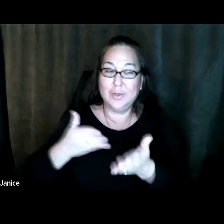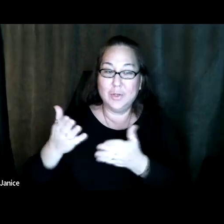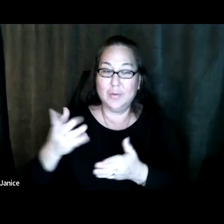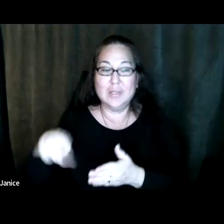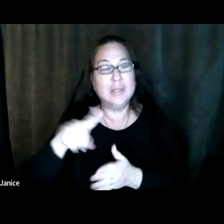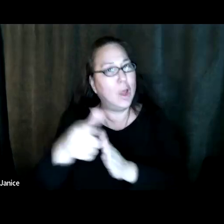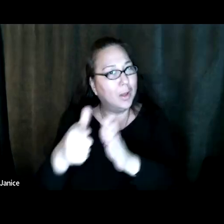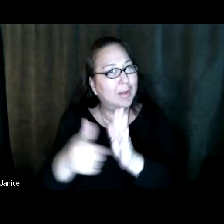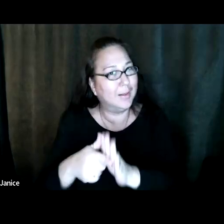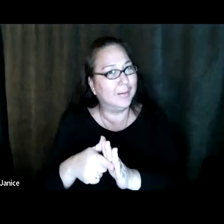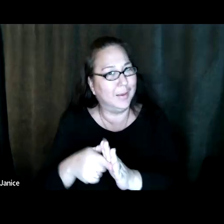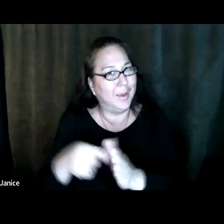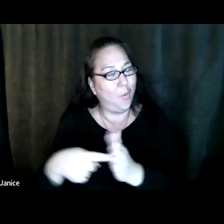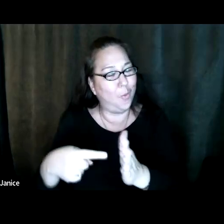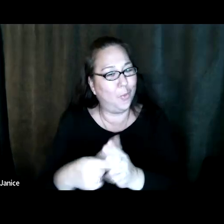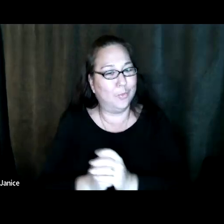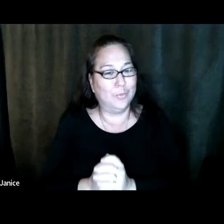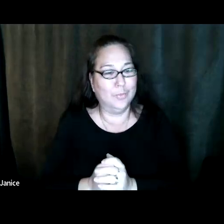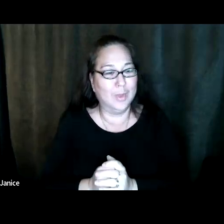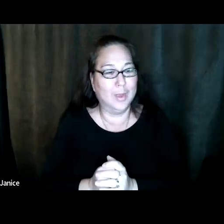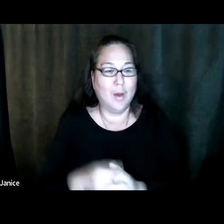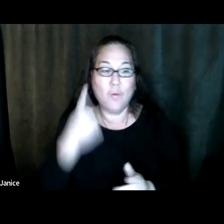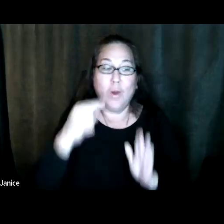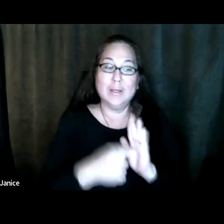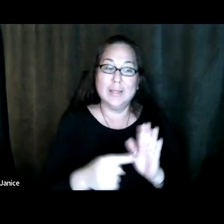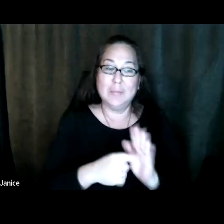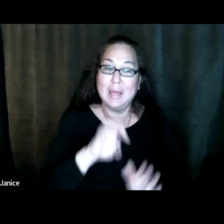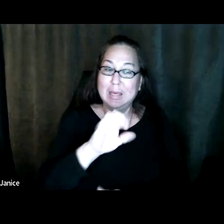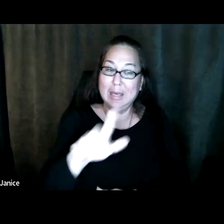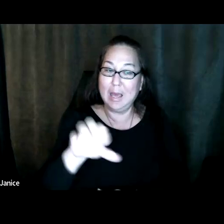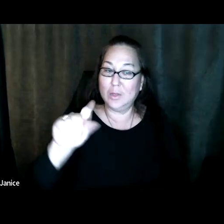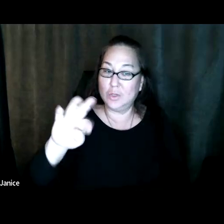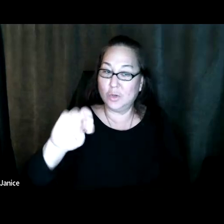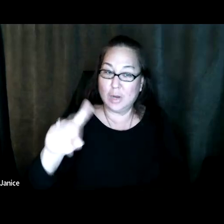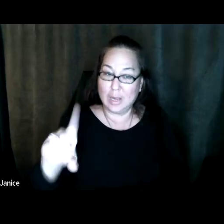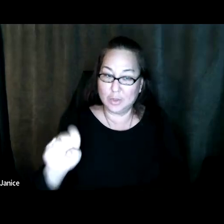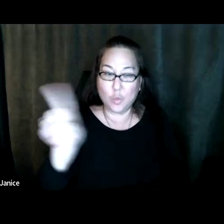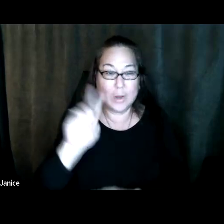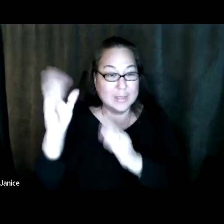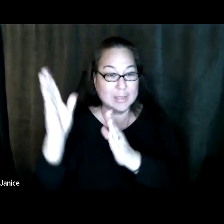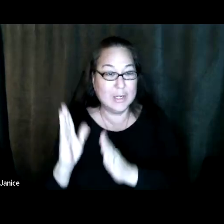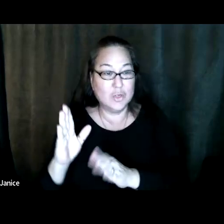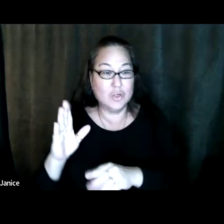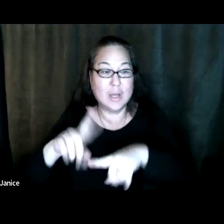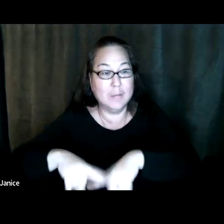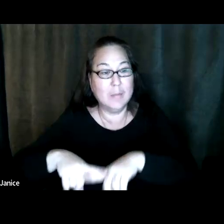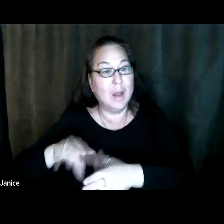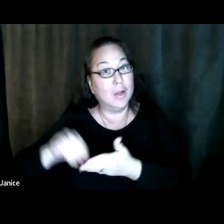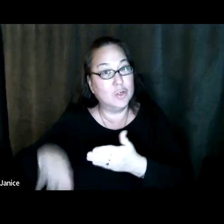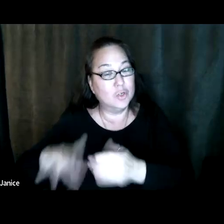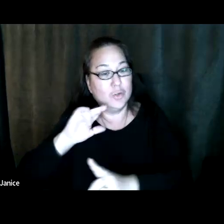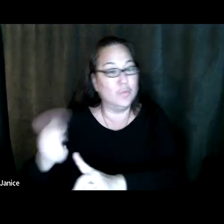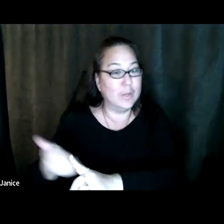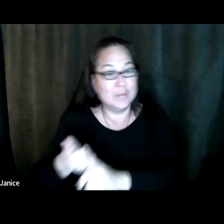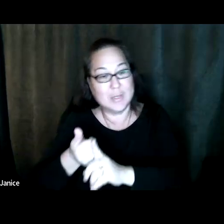of EL strands where teachers rely on the students themselves to translate material for their peers because of a lack of